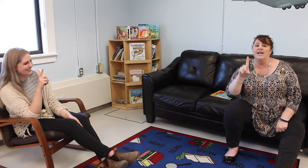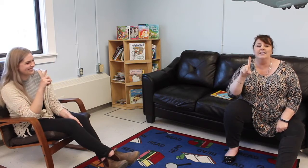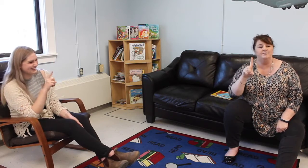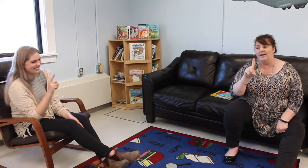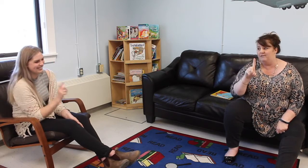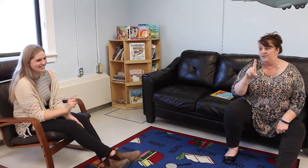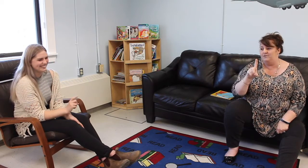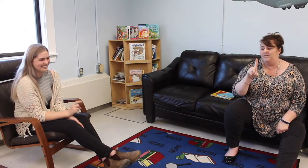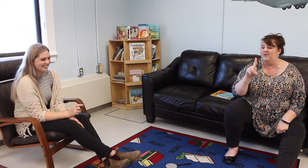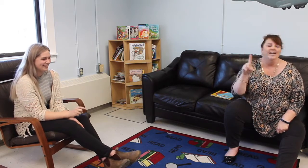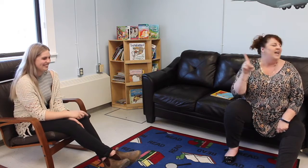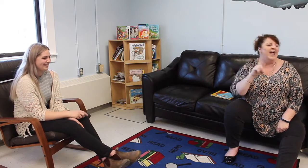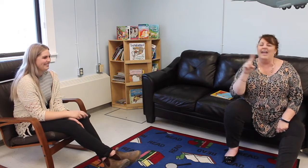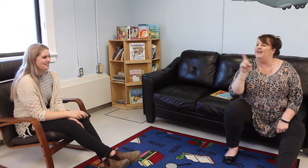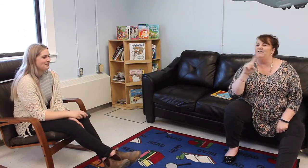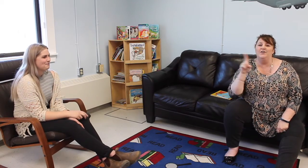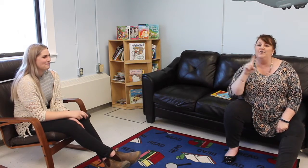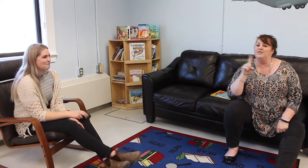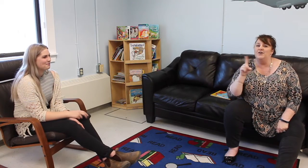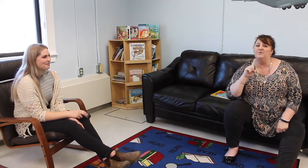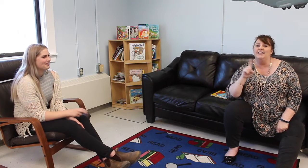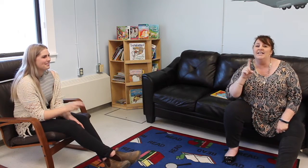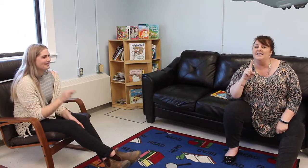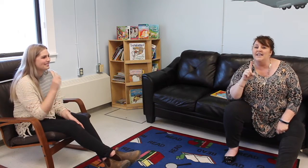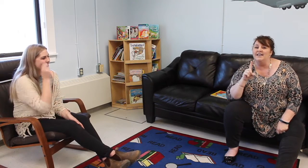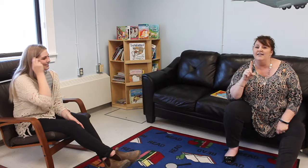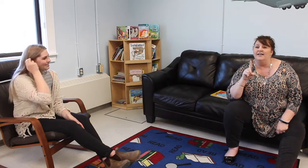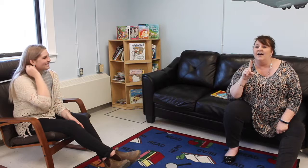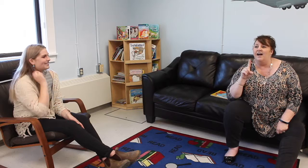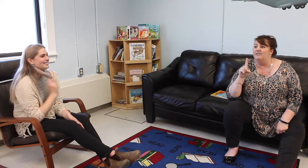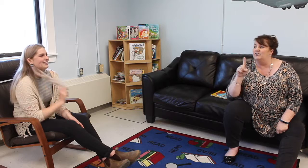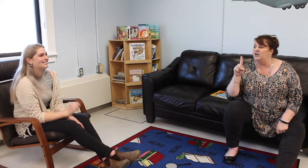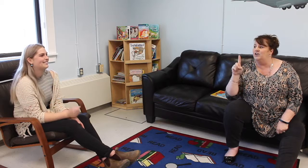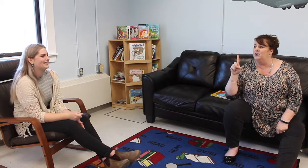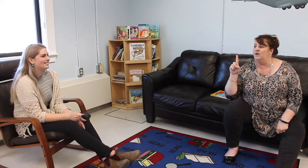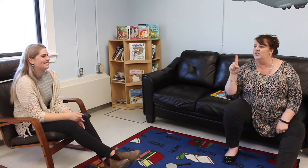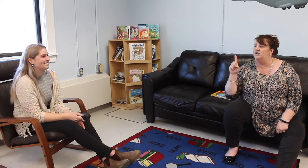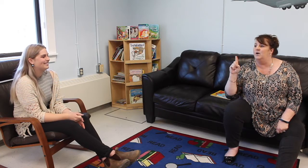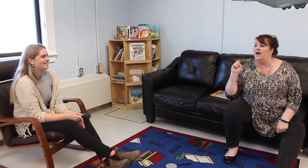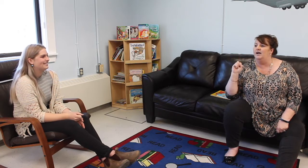1 more chance, Bunny Foo Foo. And if you don't listen, I'll turn you into a